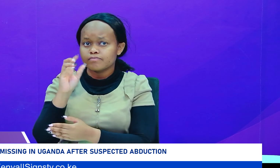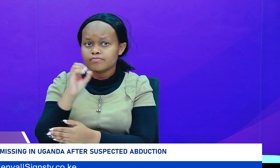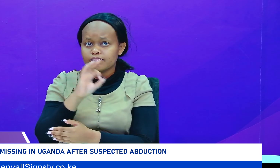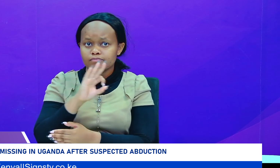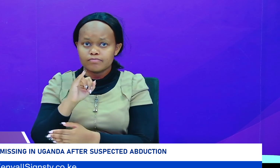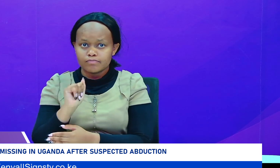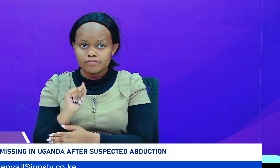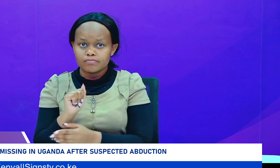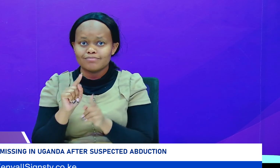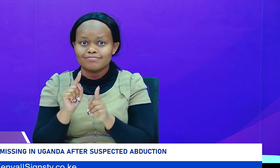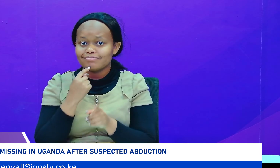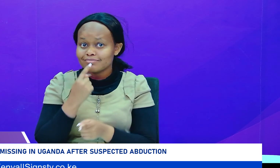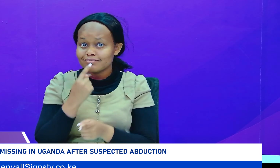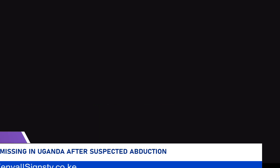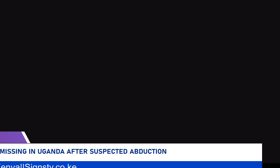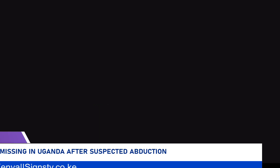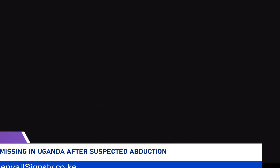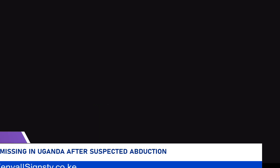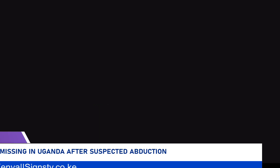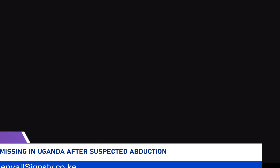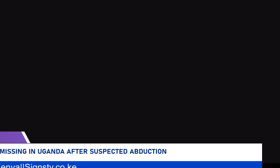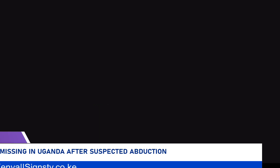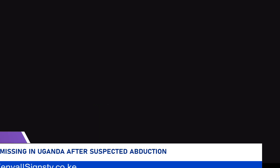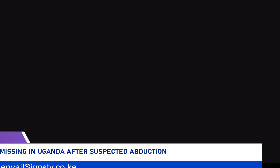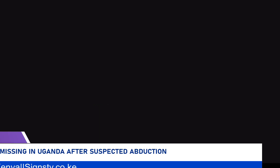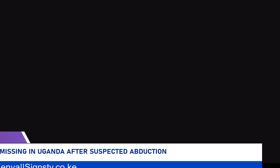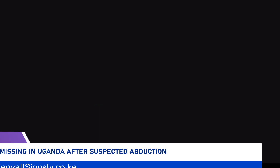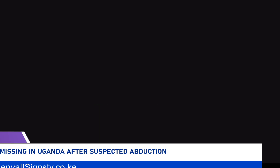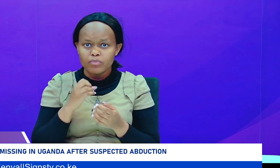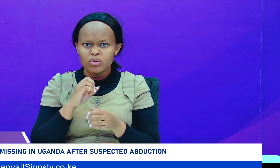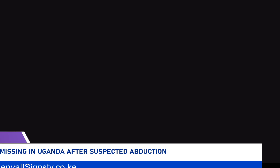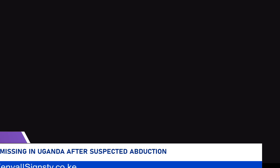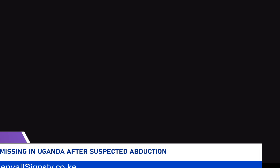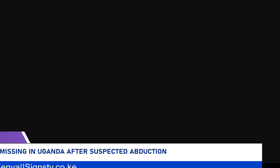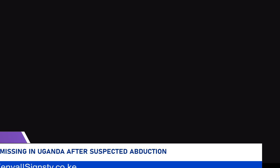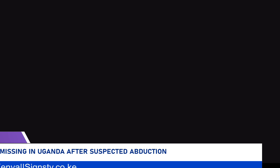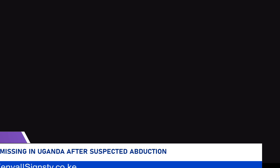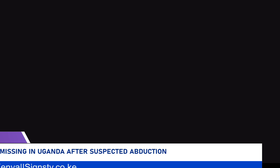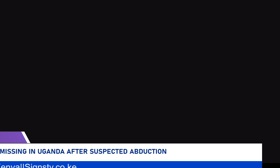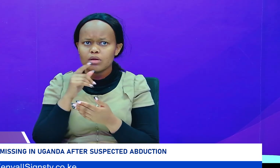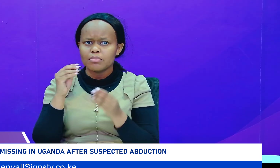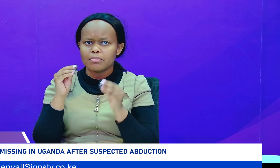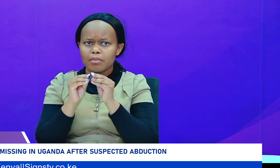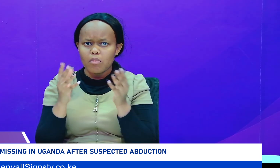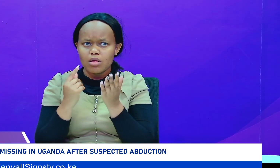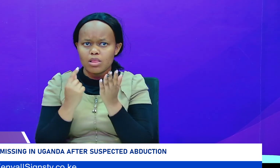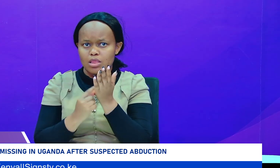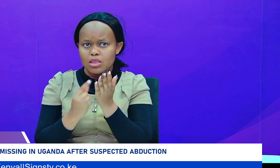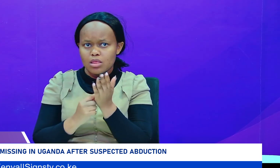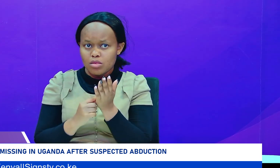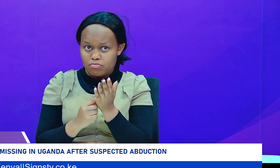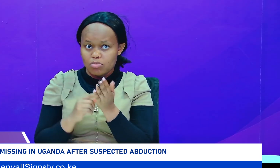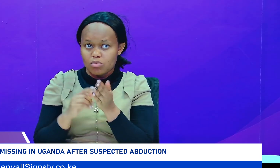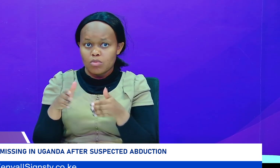Their friend, Kofi Atinda, said the two had accompanied him to meet